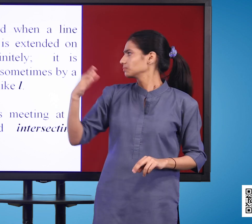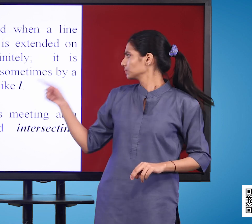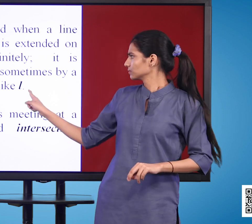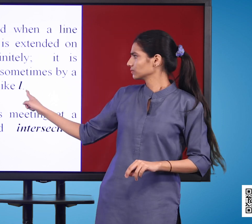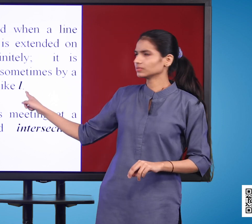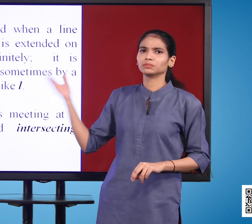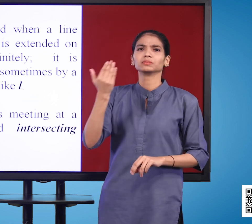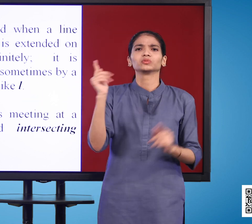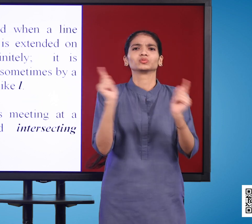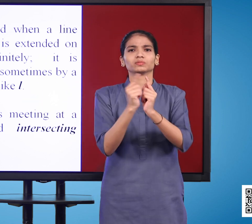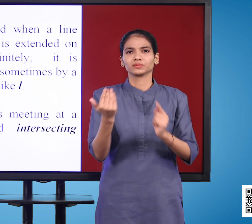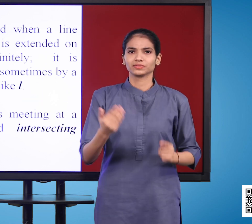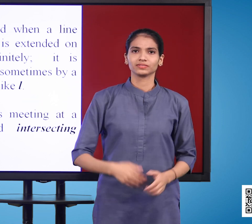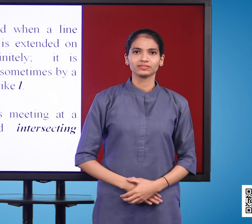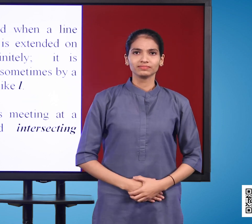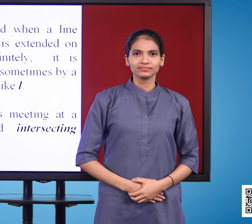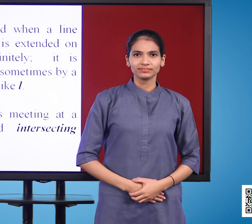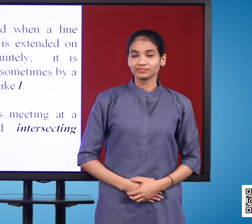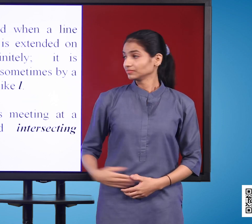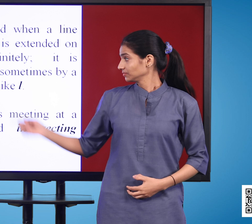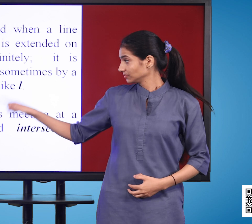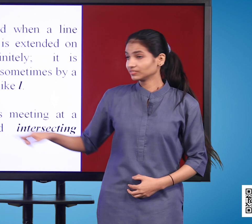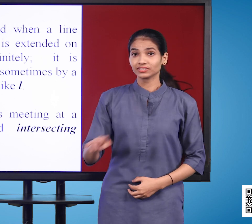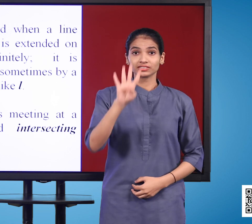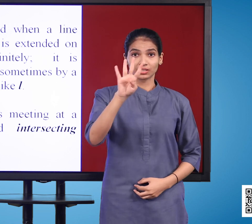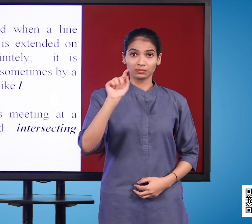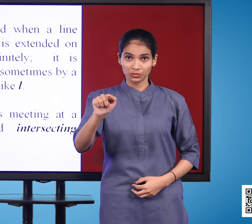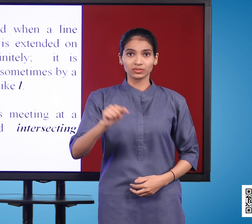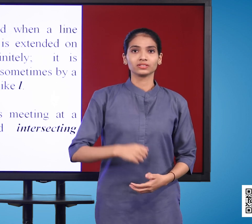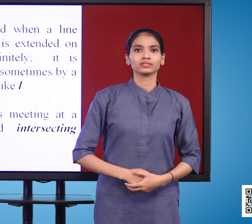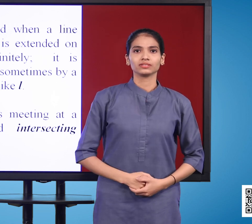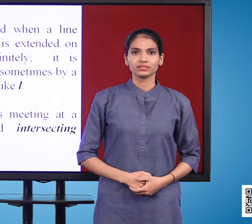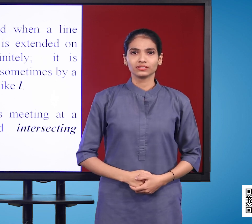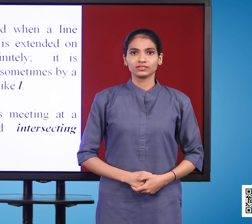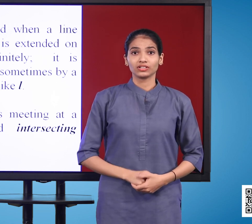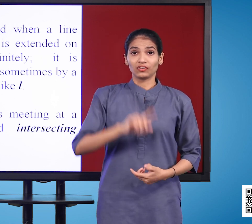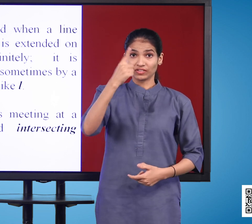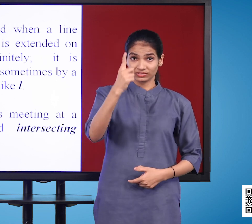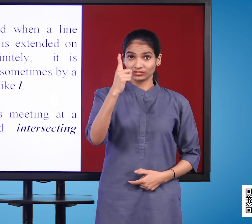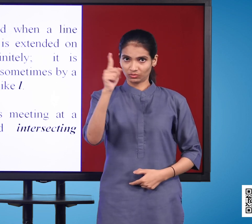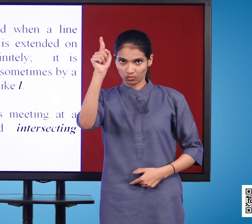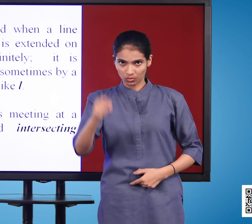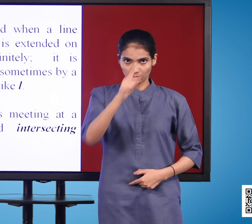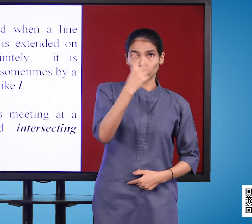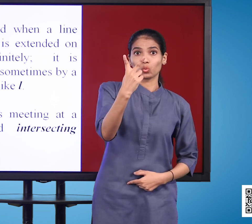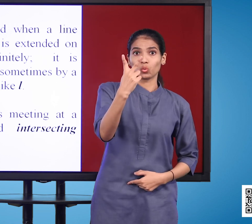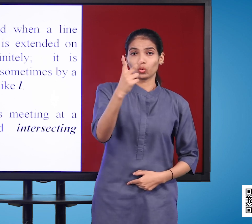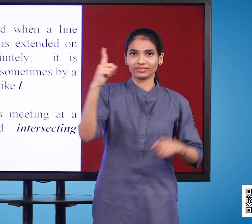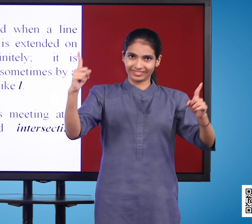or sometimes by a single small letter like L. 4. 2 distinct lines meeting at a point